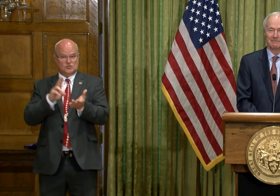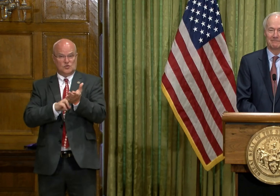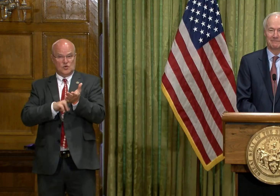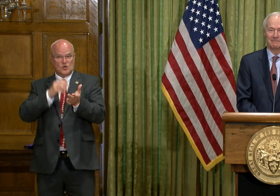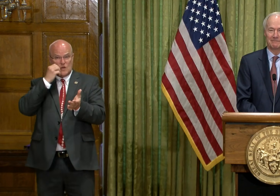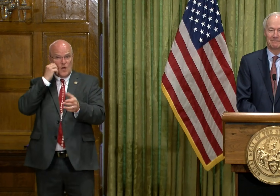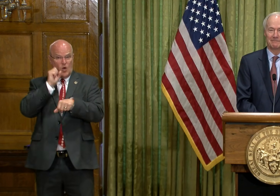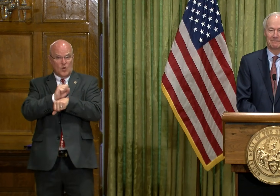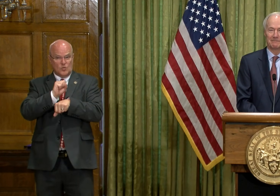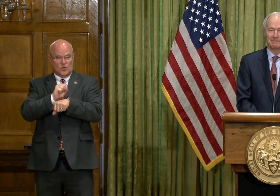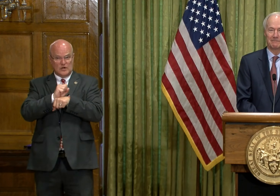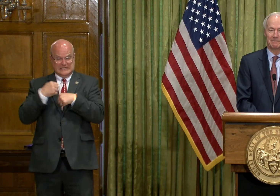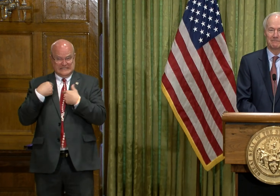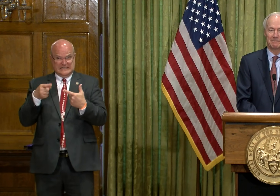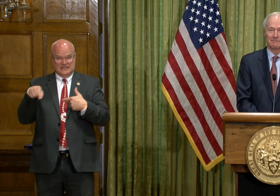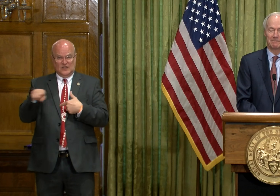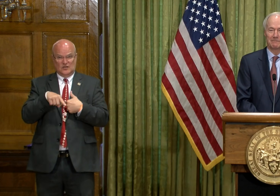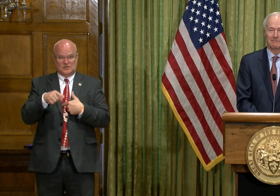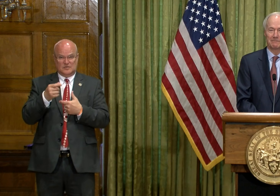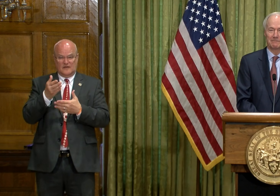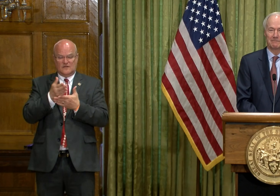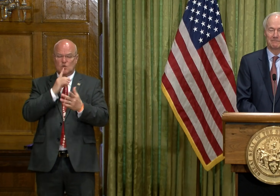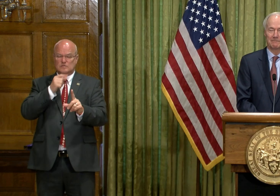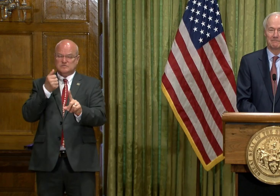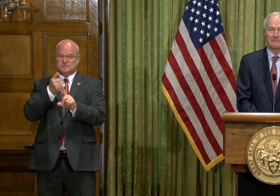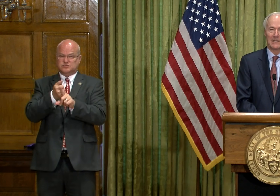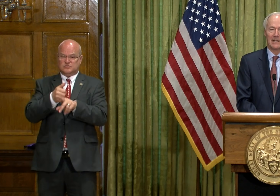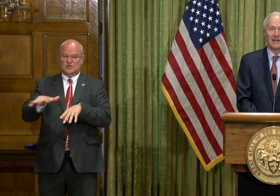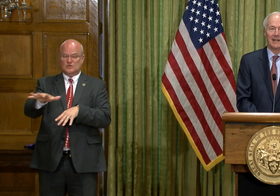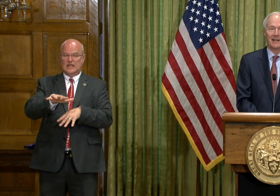home workers, since those have been a couple of fields really hard hit?